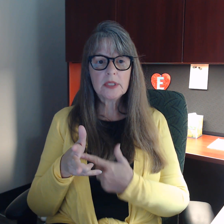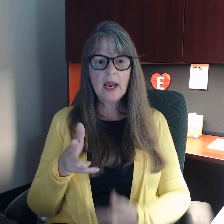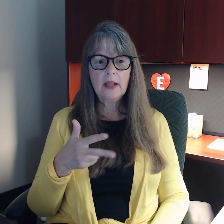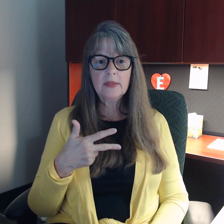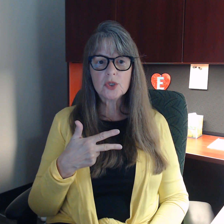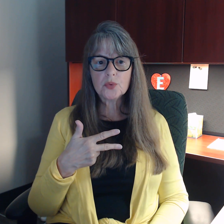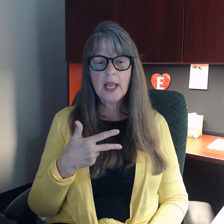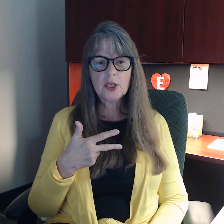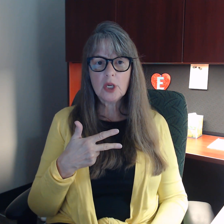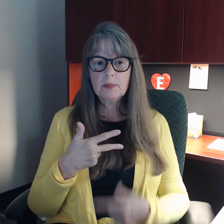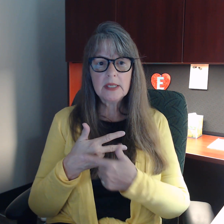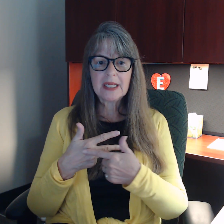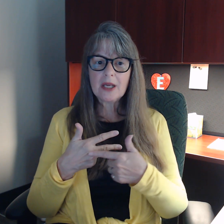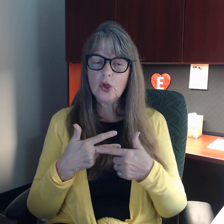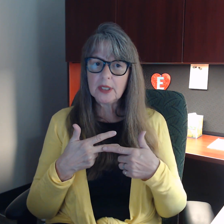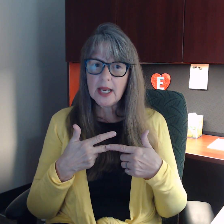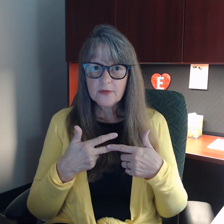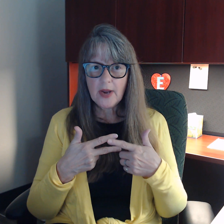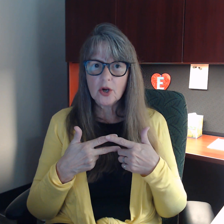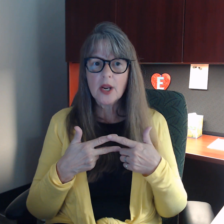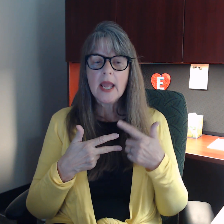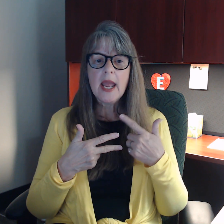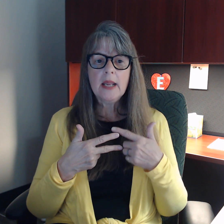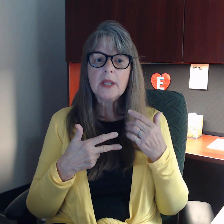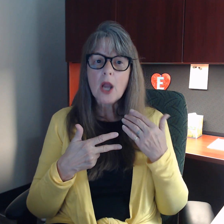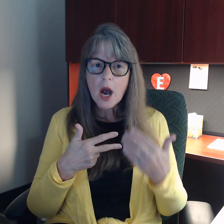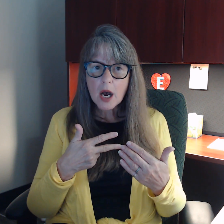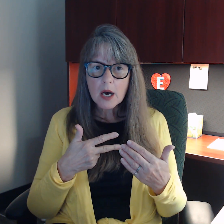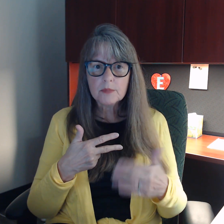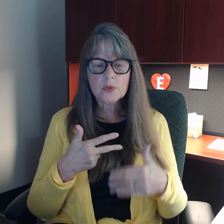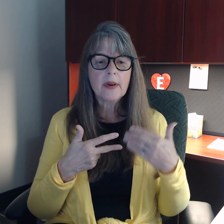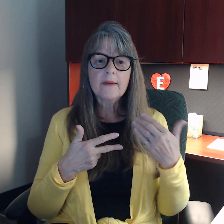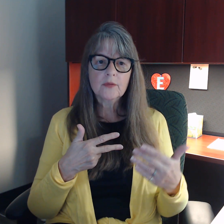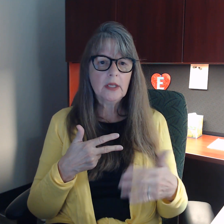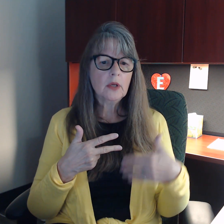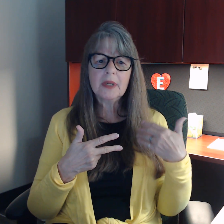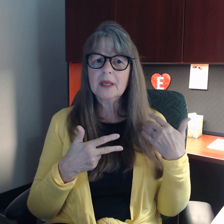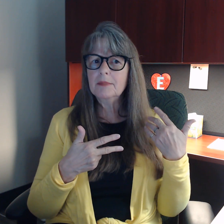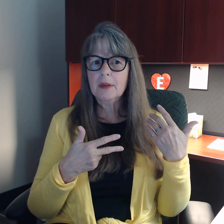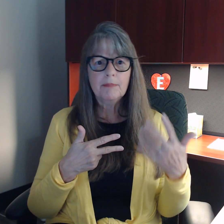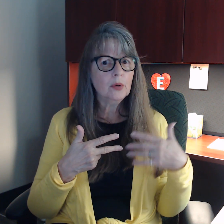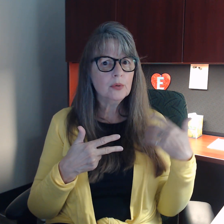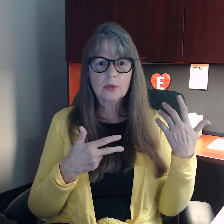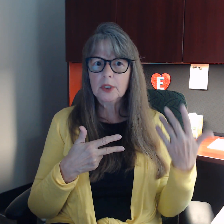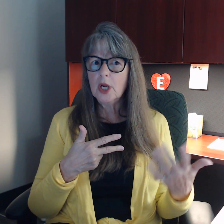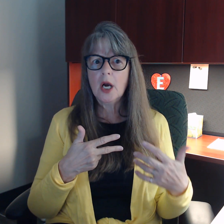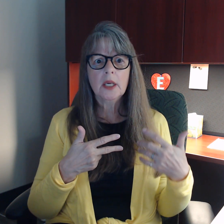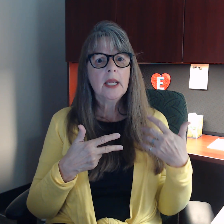down. And this three-hand shape is called a classifier, and it becomes whatever vehicle. It could be a boat or a yacht. It